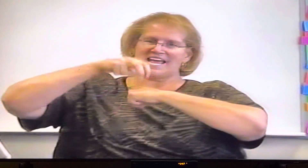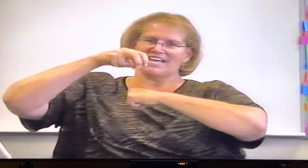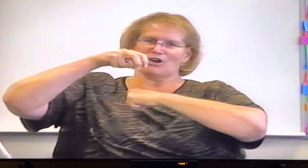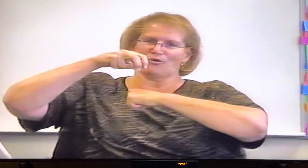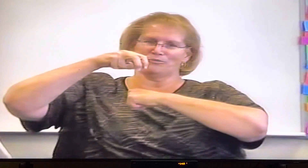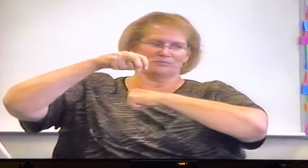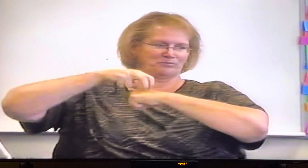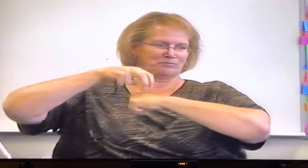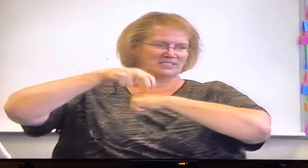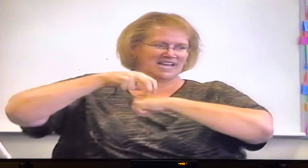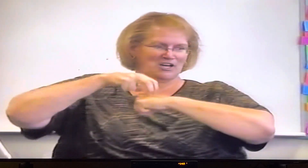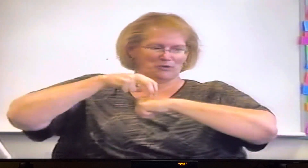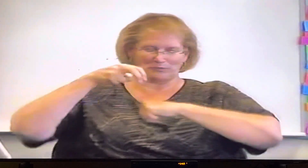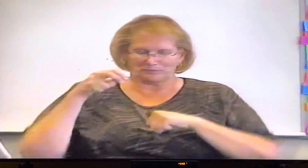Potato. Potato.